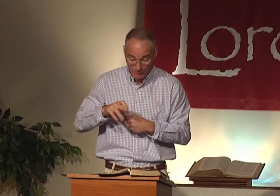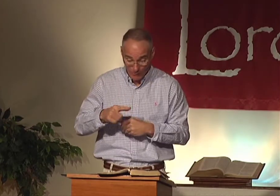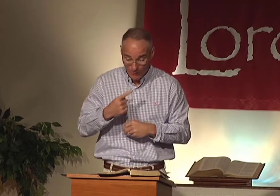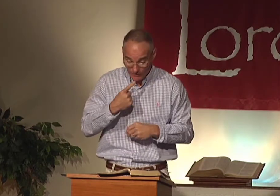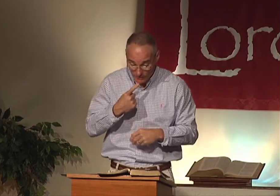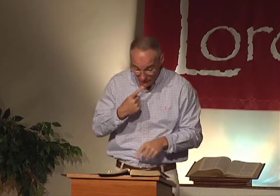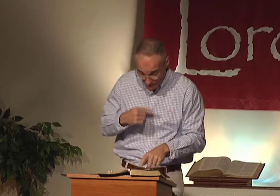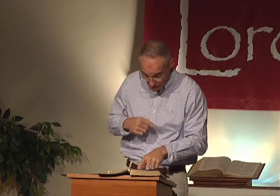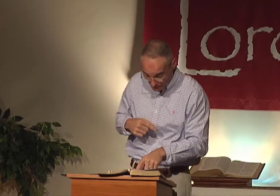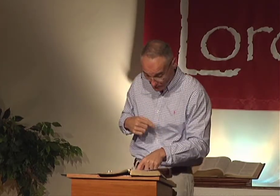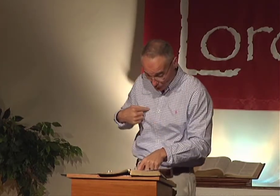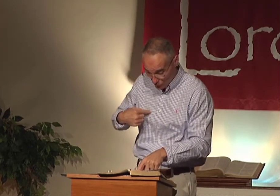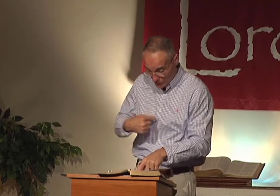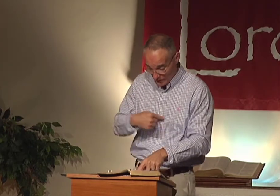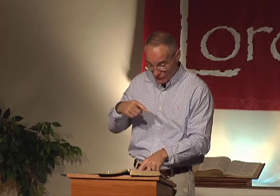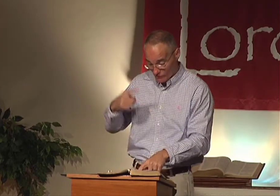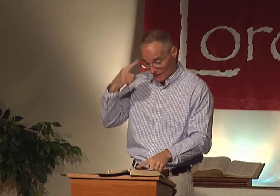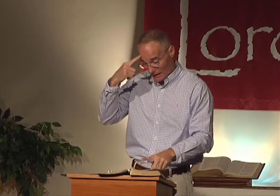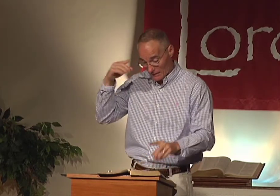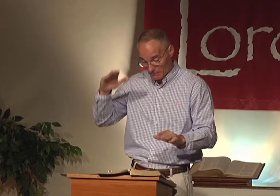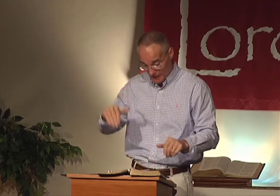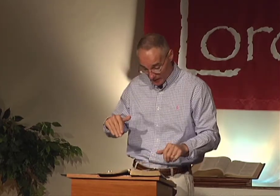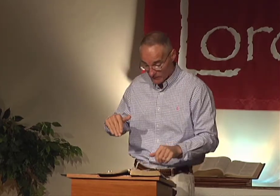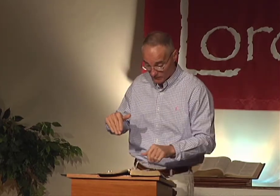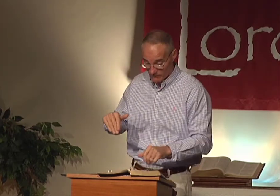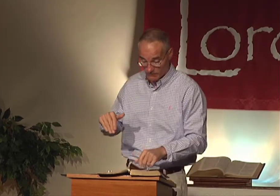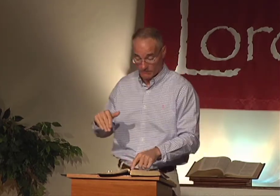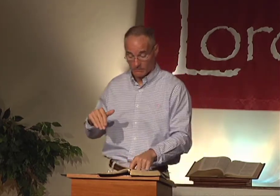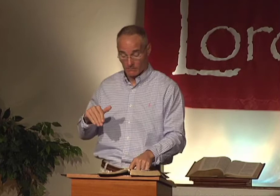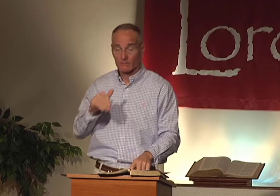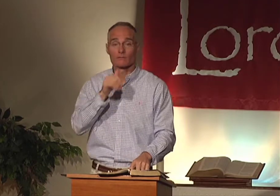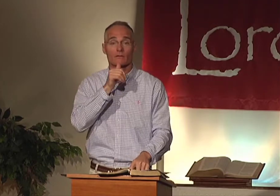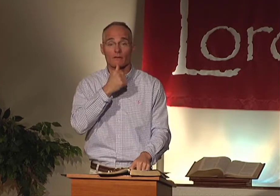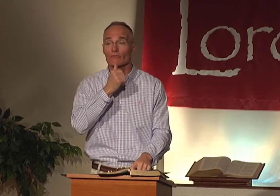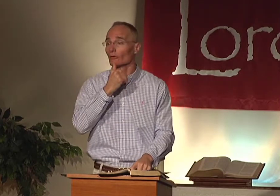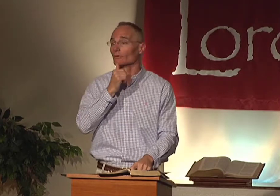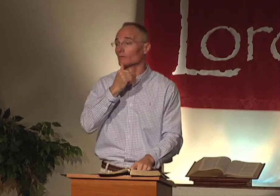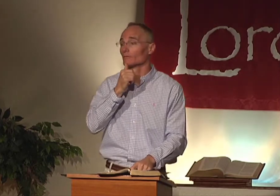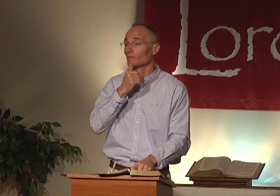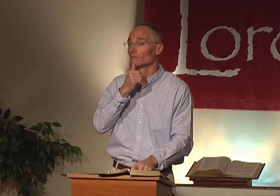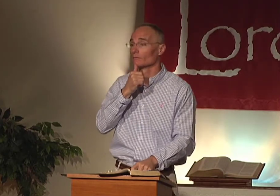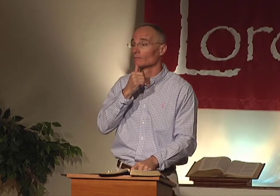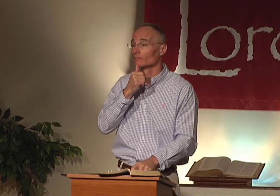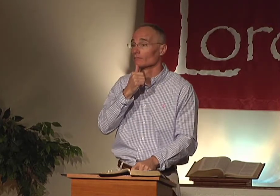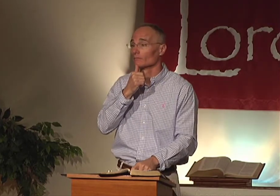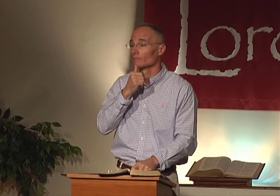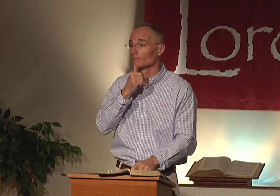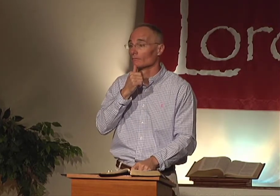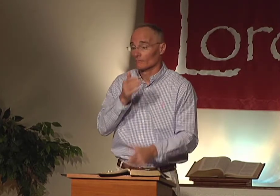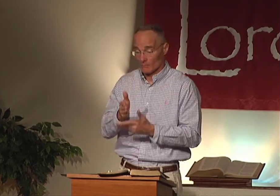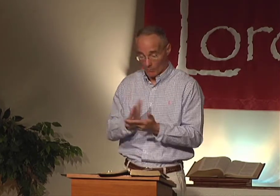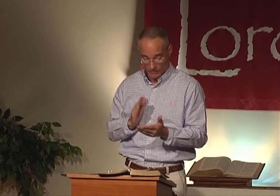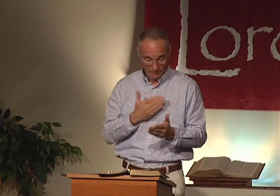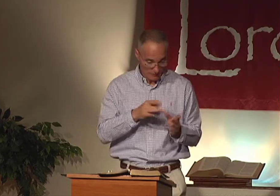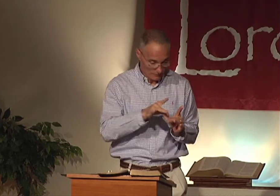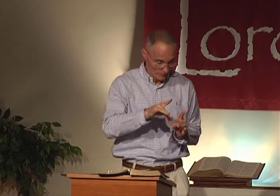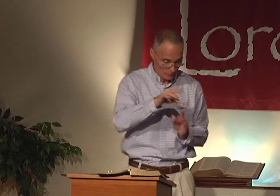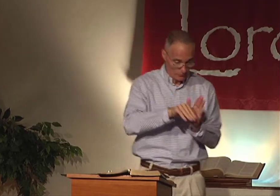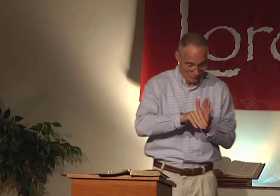And in addition, Paul says here, we should expect that we will suffer. That is